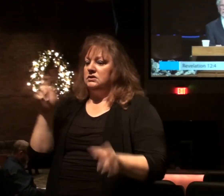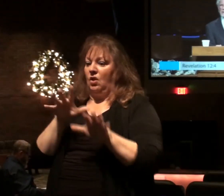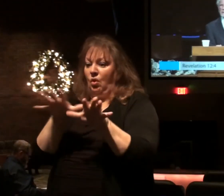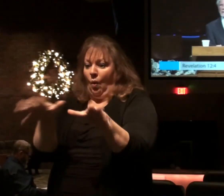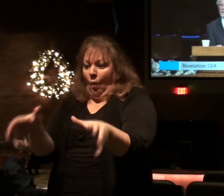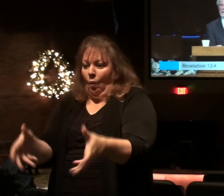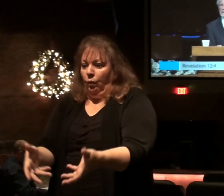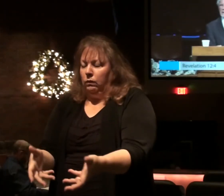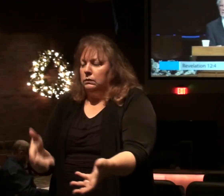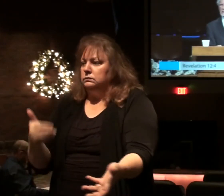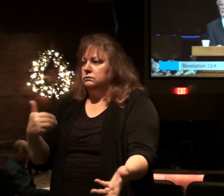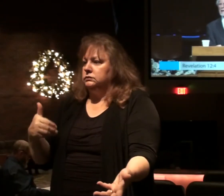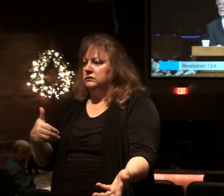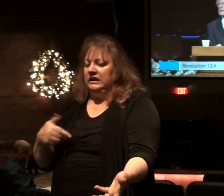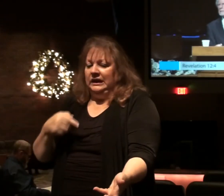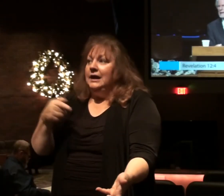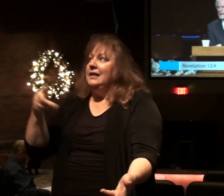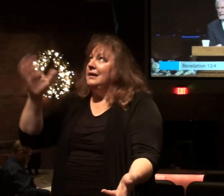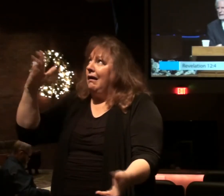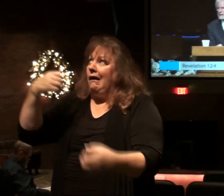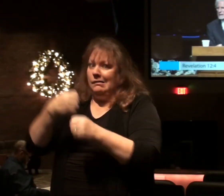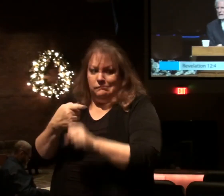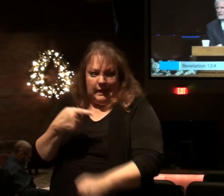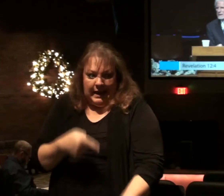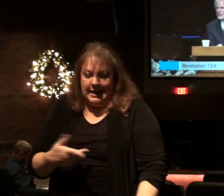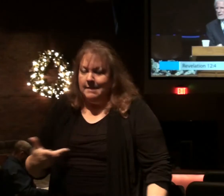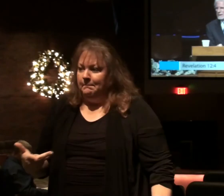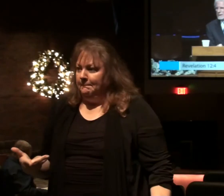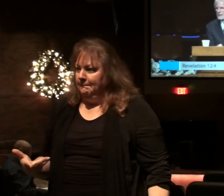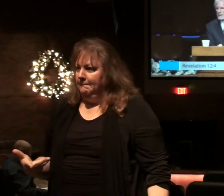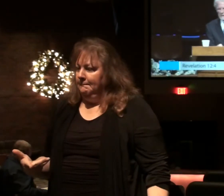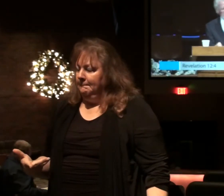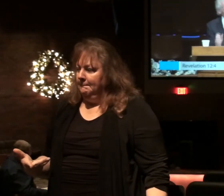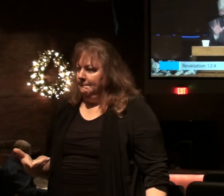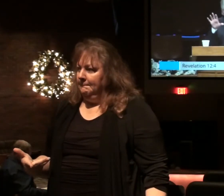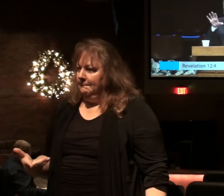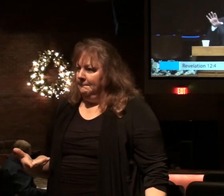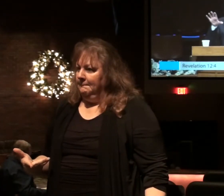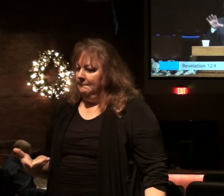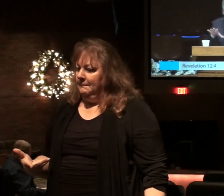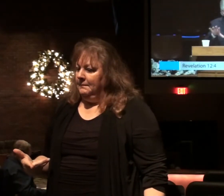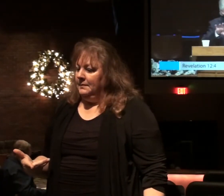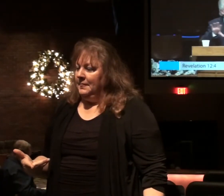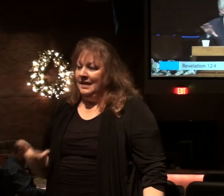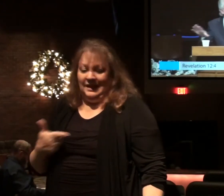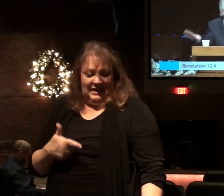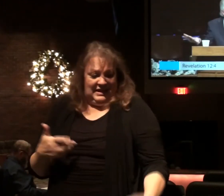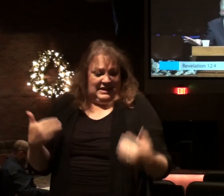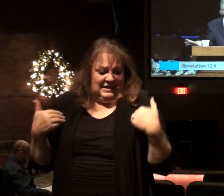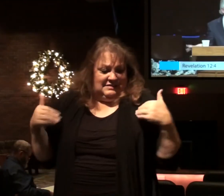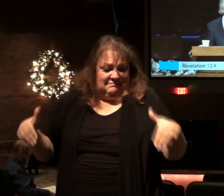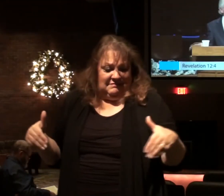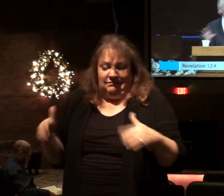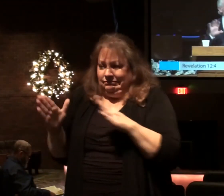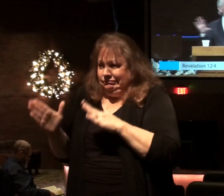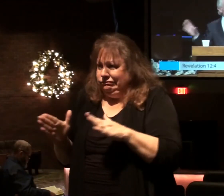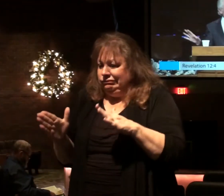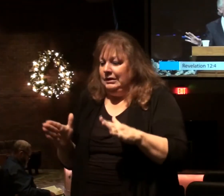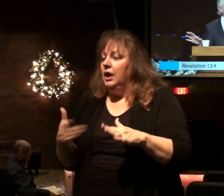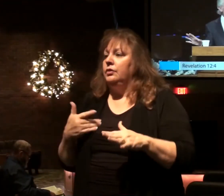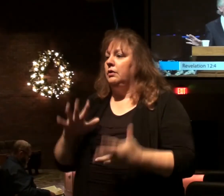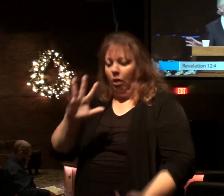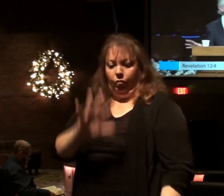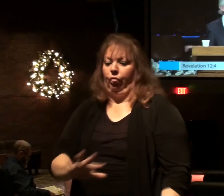I can put it that way, as a created being. I mean, his demons are organized. They're just